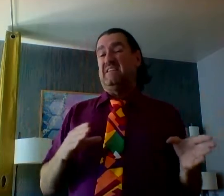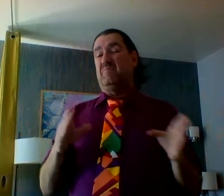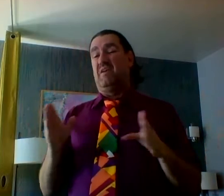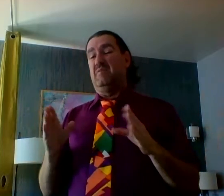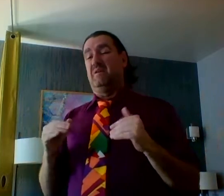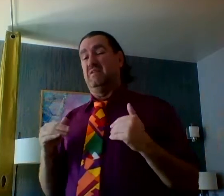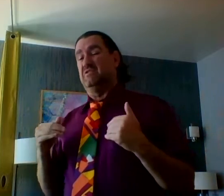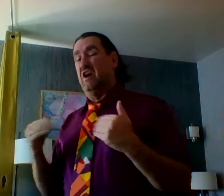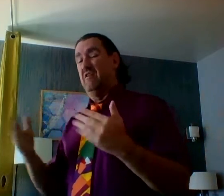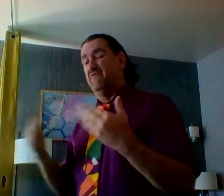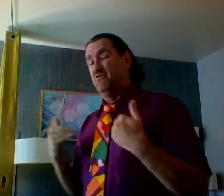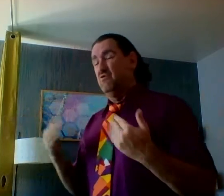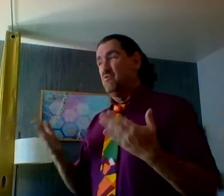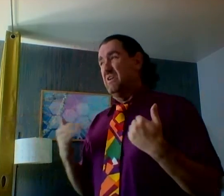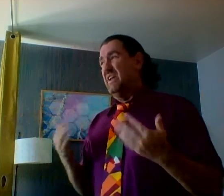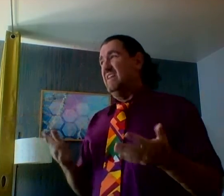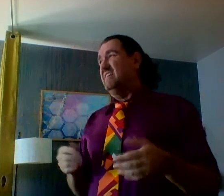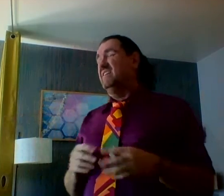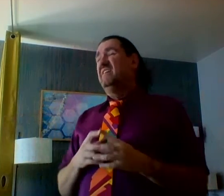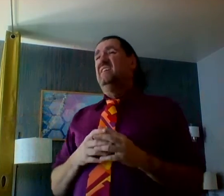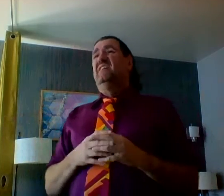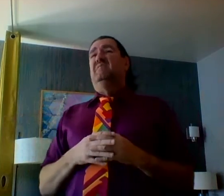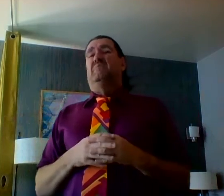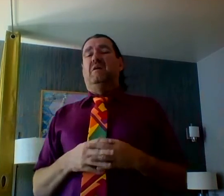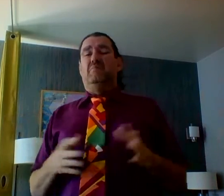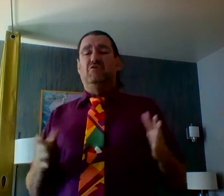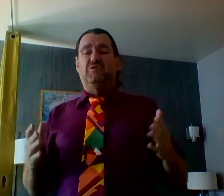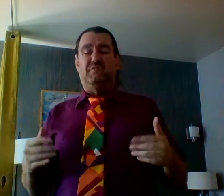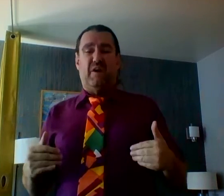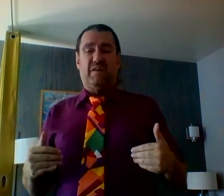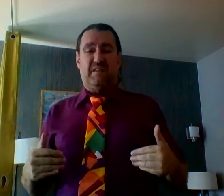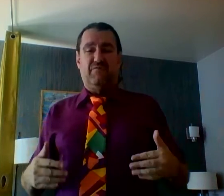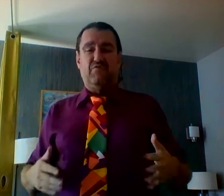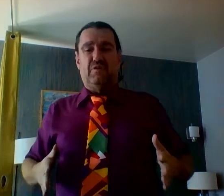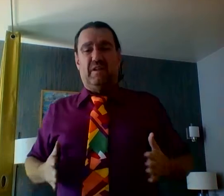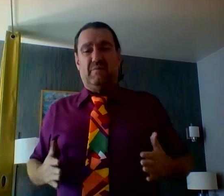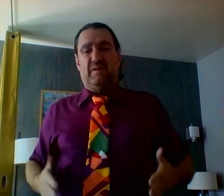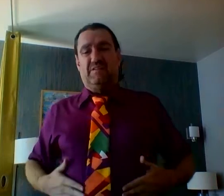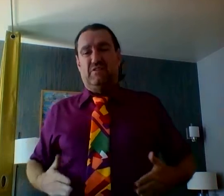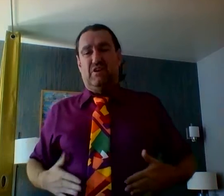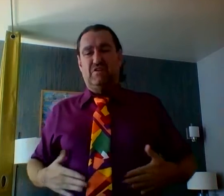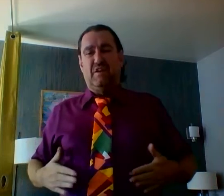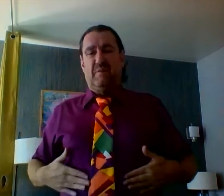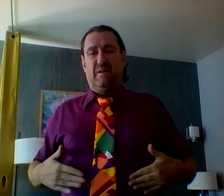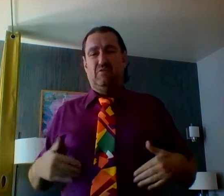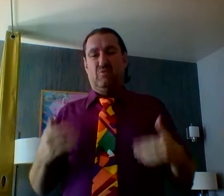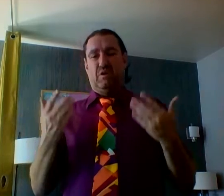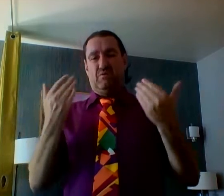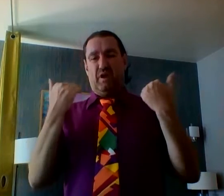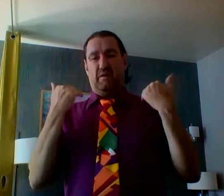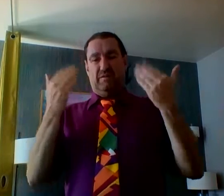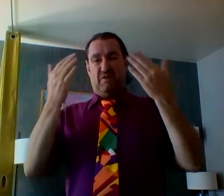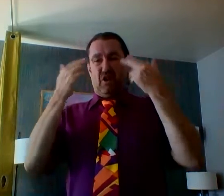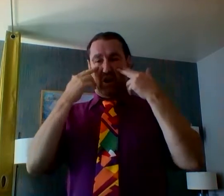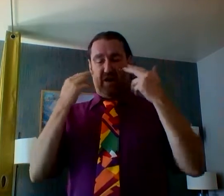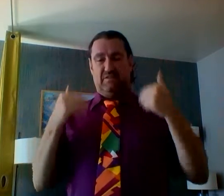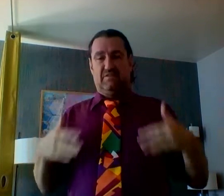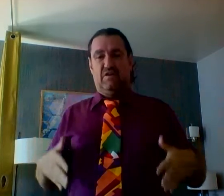same thing, but it's not food related. Mostly I say food related because our stomach is where, right? It's our eyes and